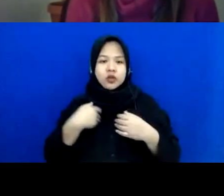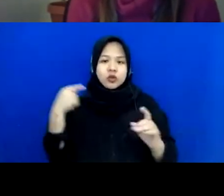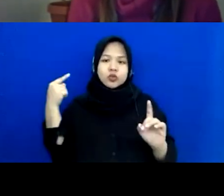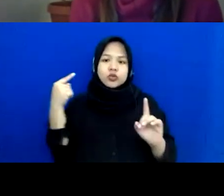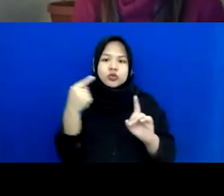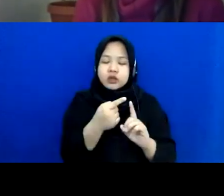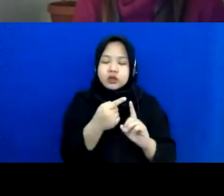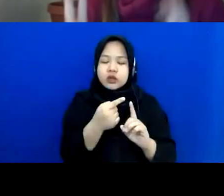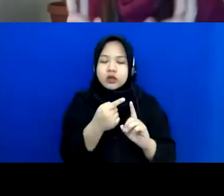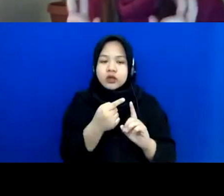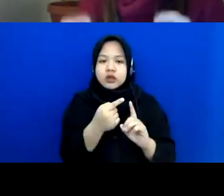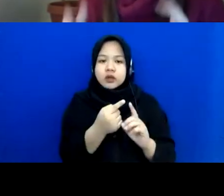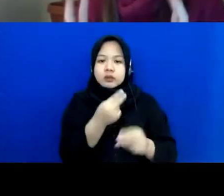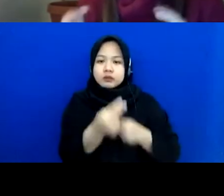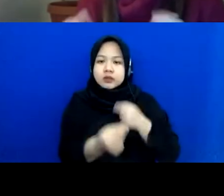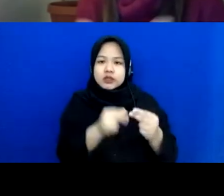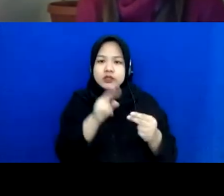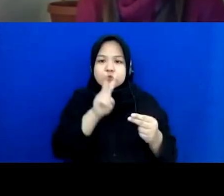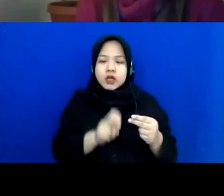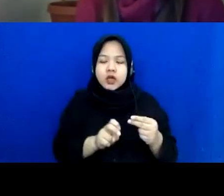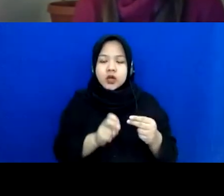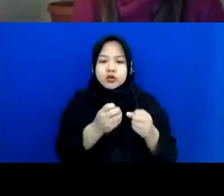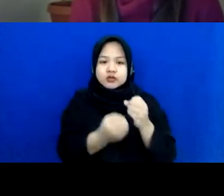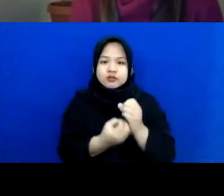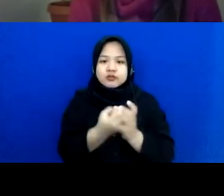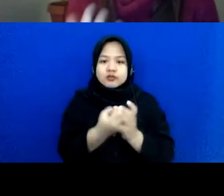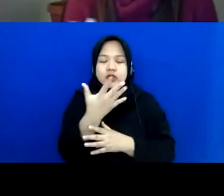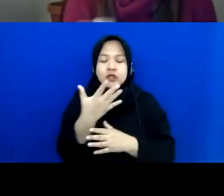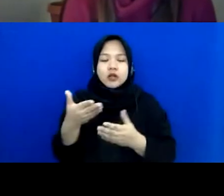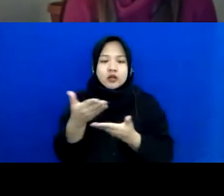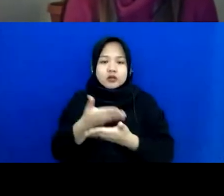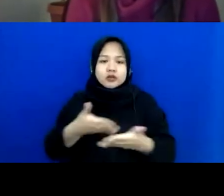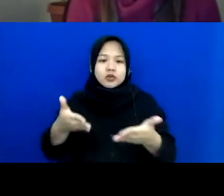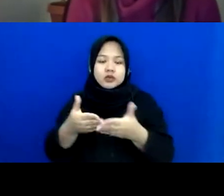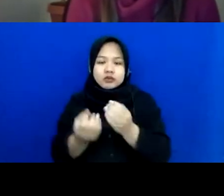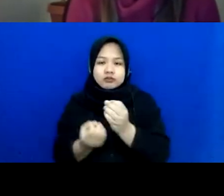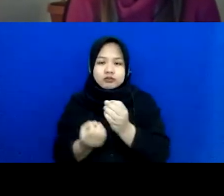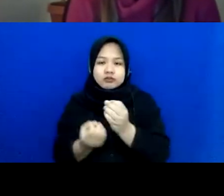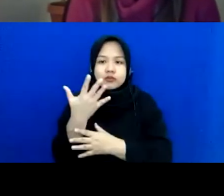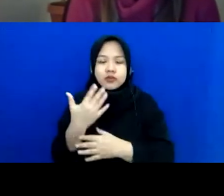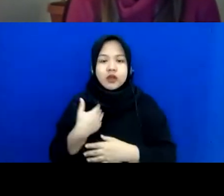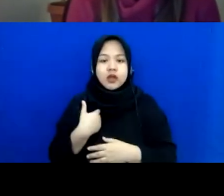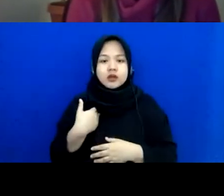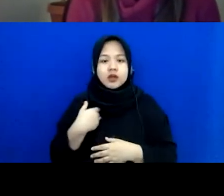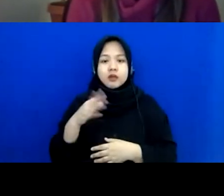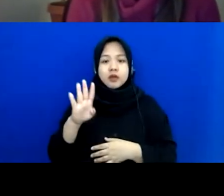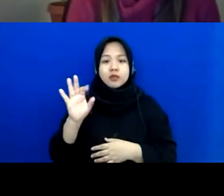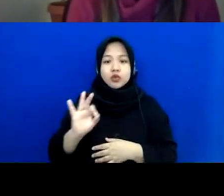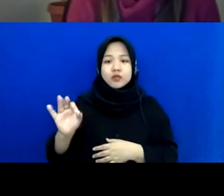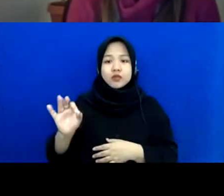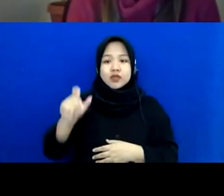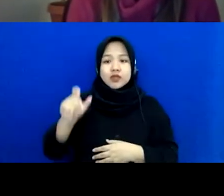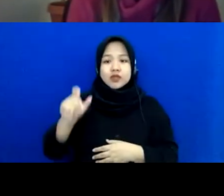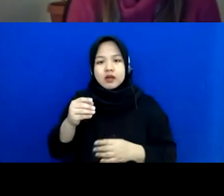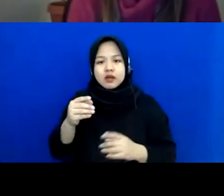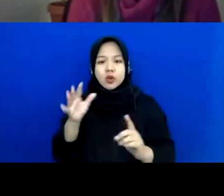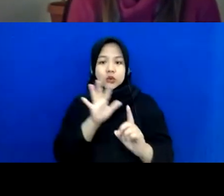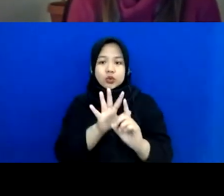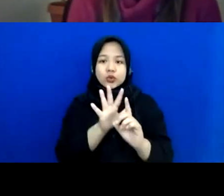they believe that the goal of business should be to improve society. Millennials make up 40% of all consumers today, influencing